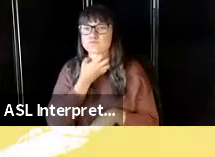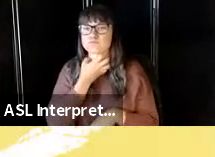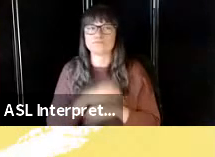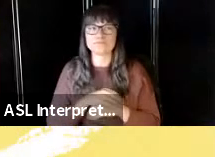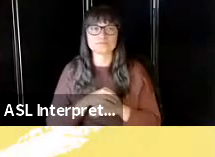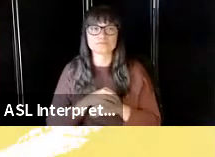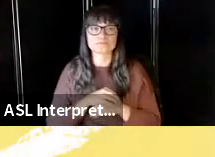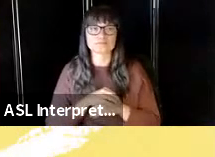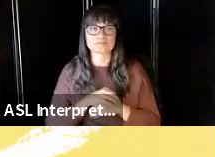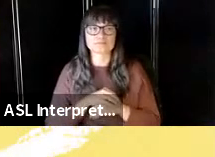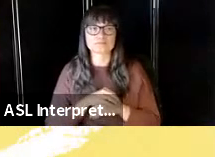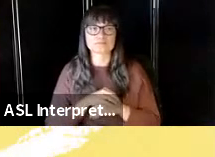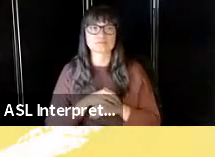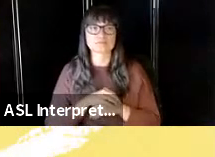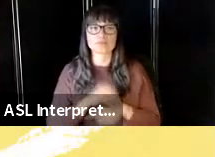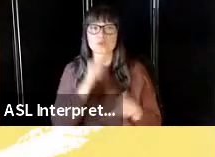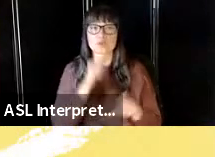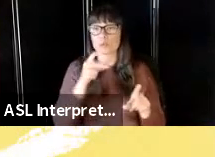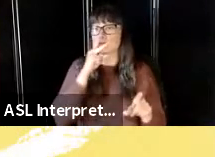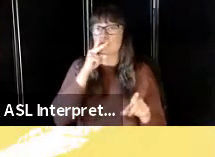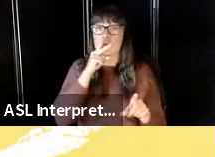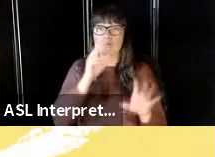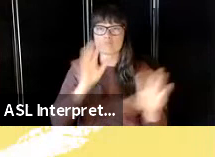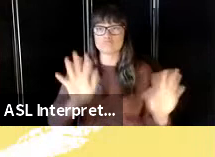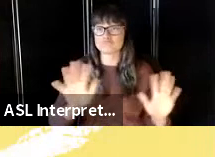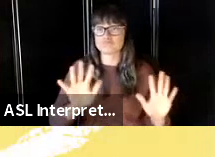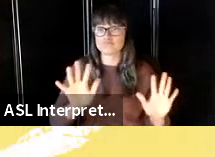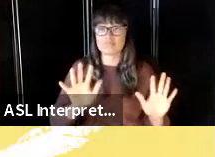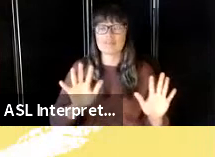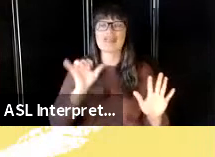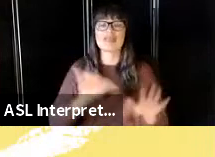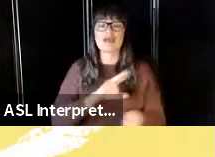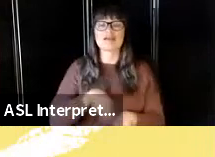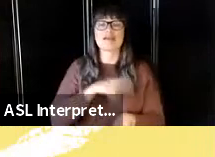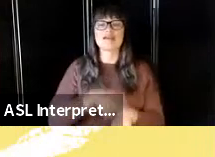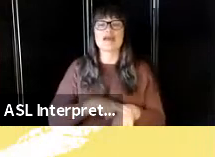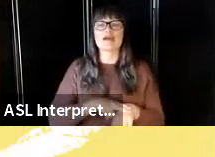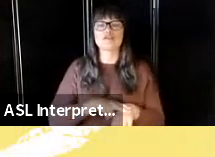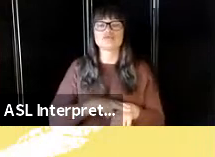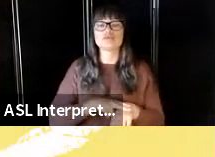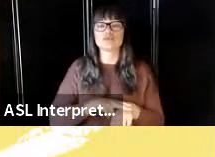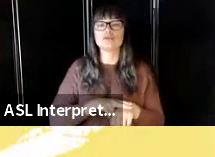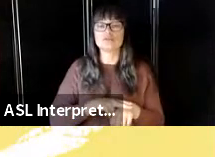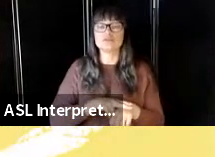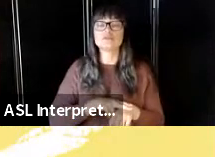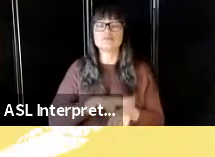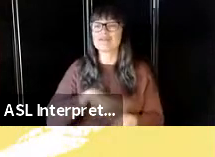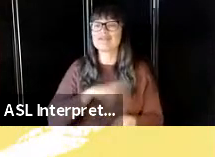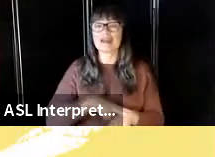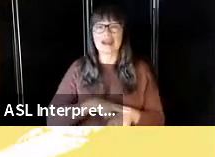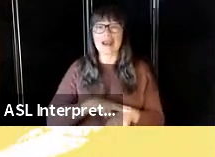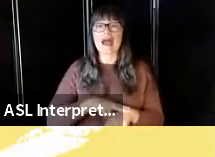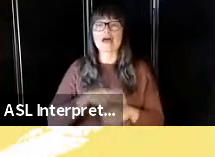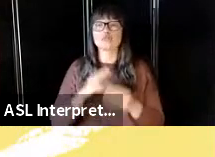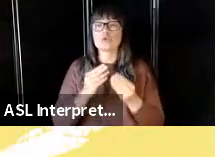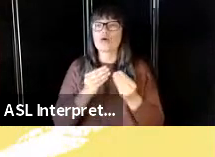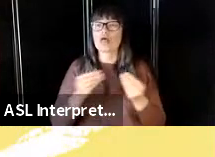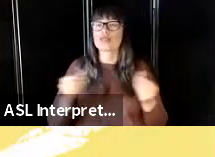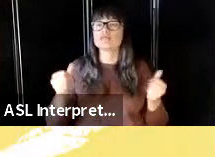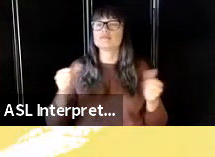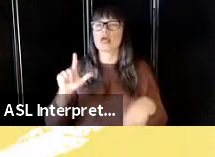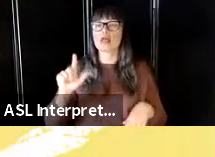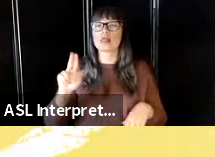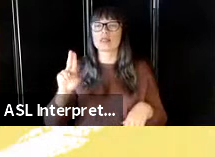don't. Smoke takes away the natural lubricant from your vocal cords. It will decrease your range over